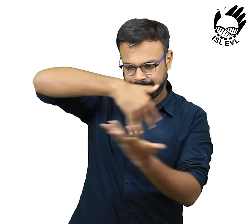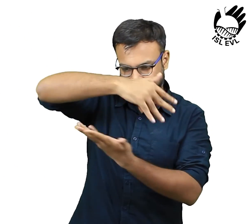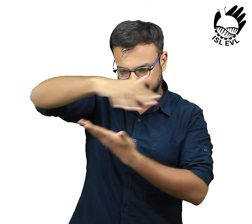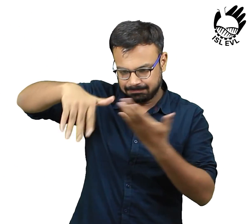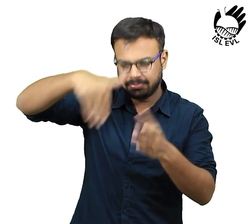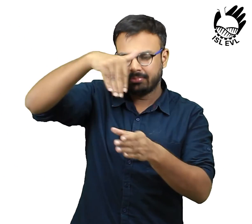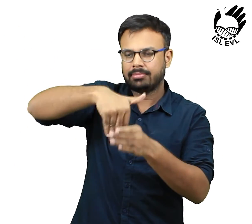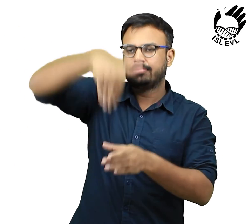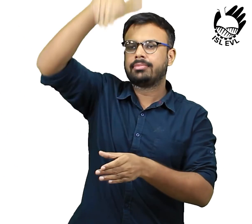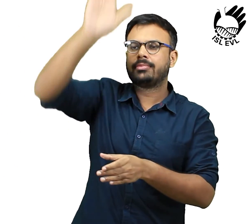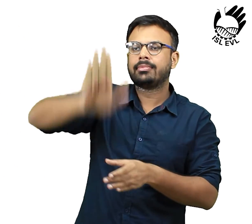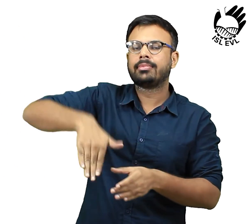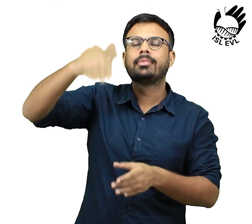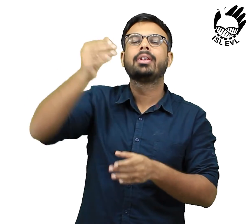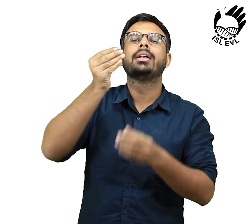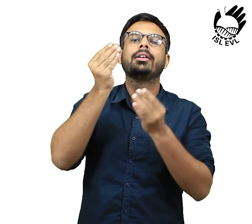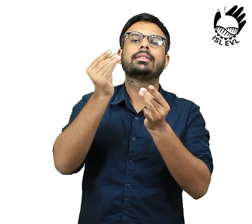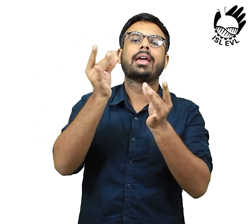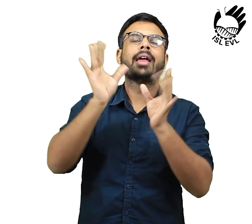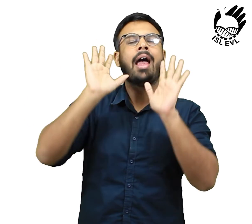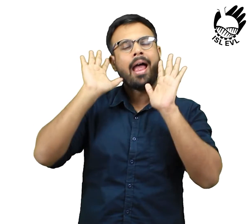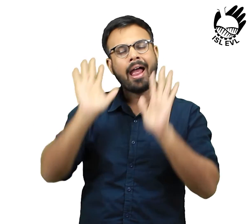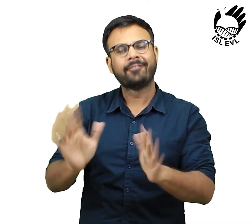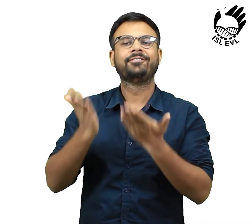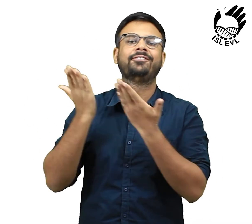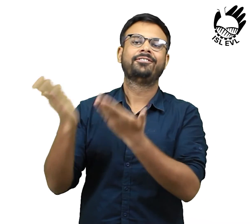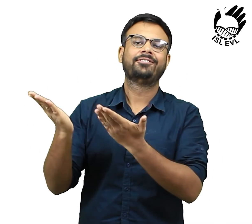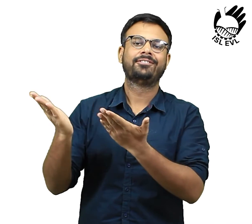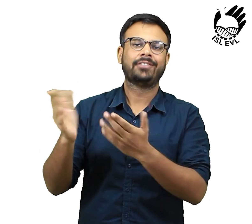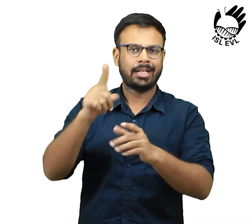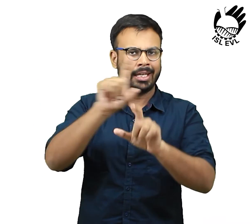Also, please take care that HCl hydrochloric acid